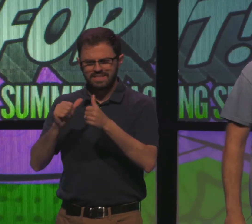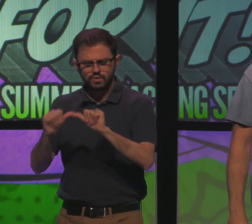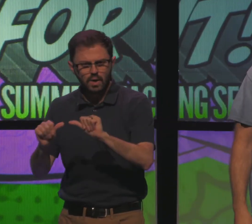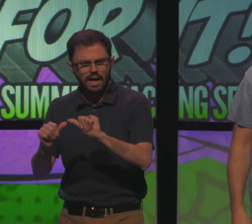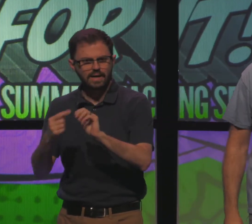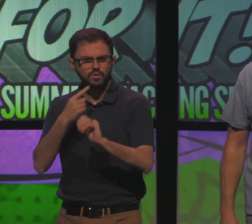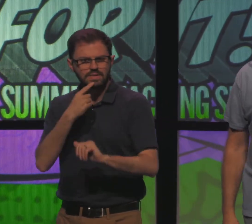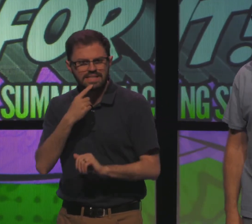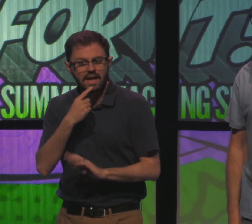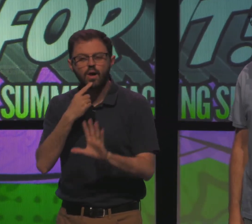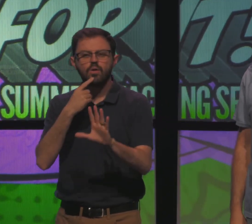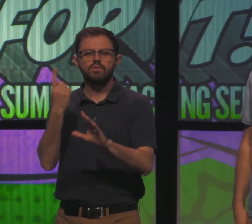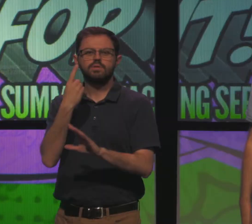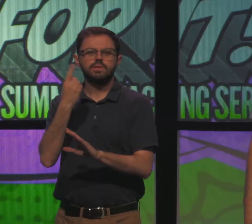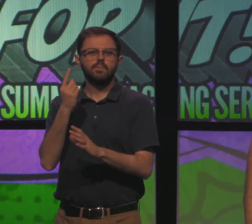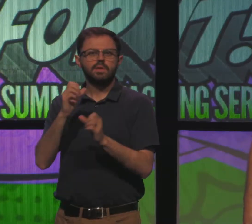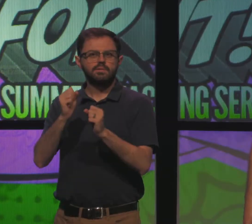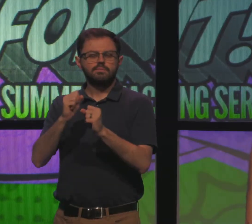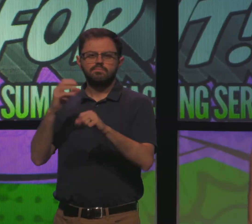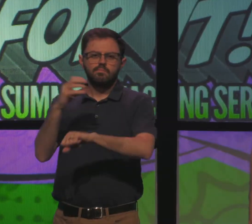the eye. He's like a transformer.